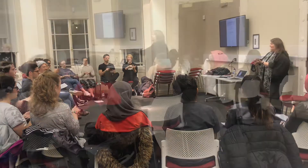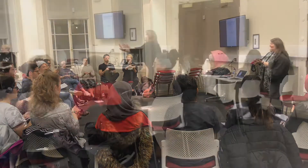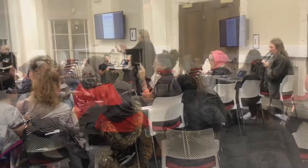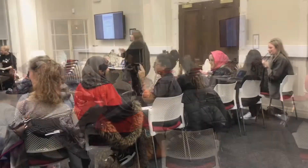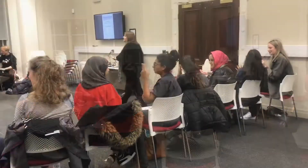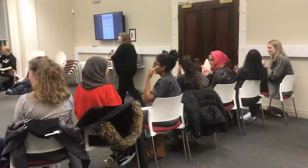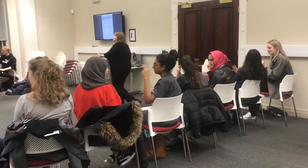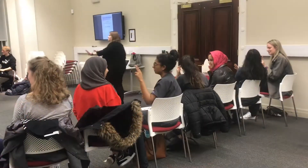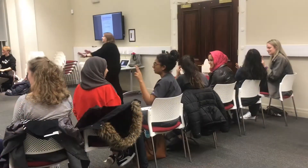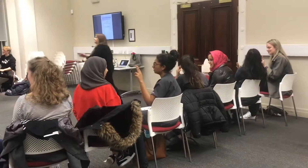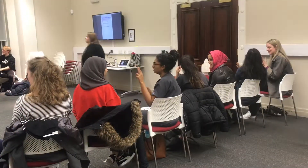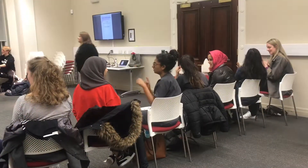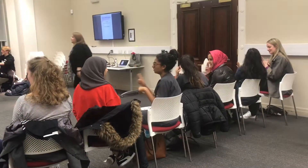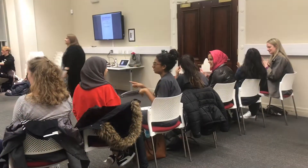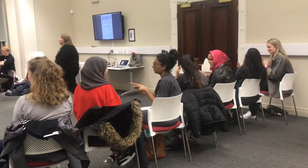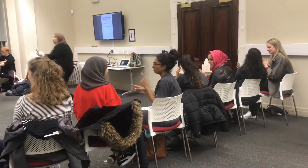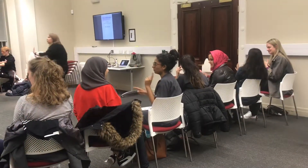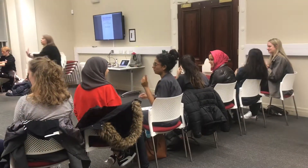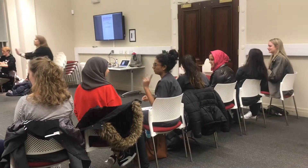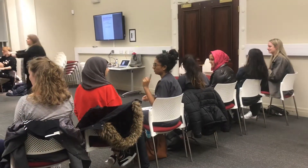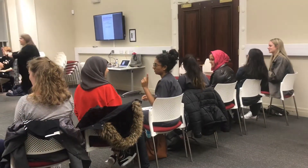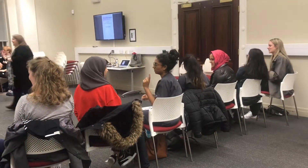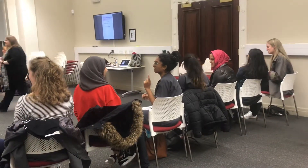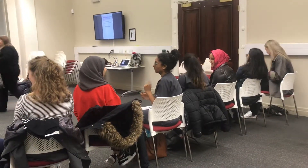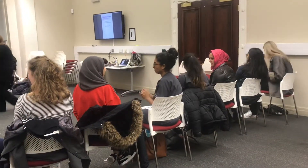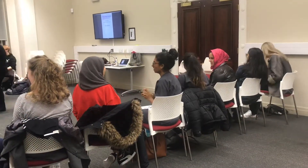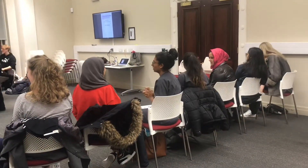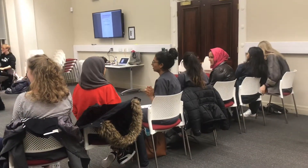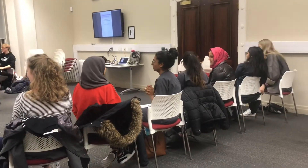The course is organised by the University of Liverpool GP Society